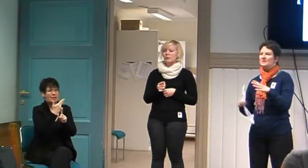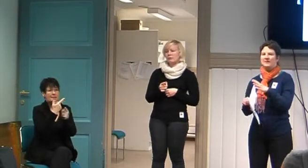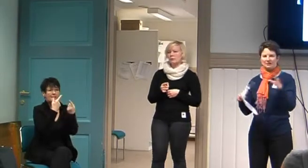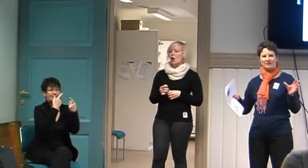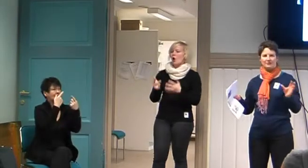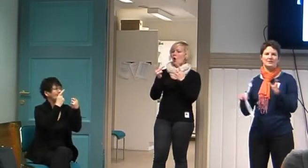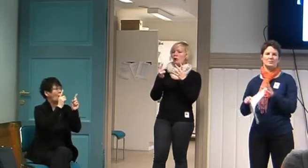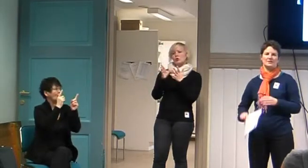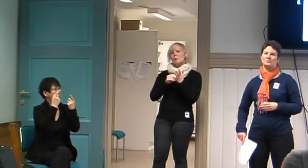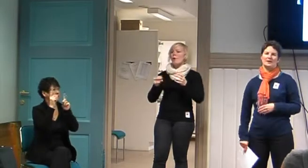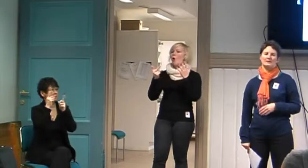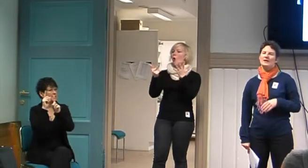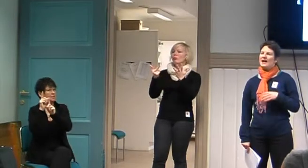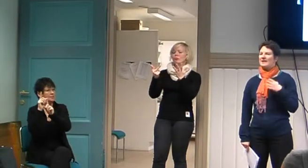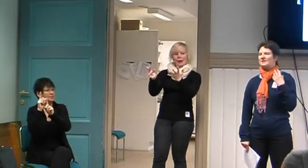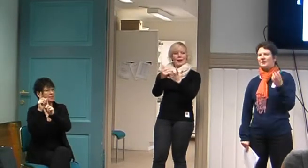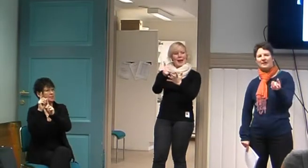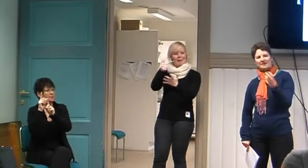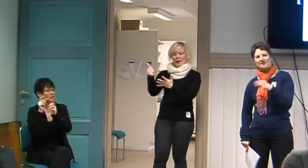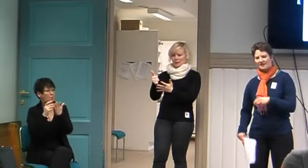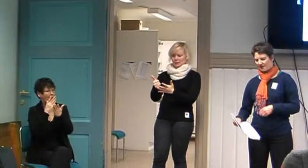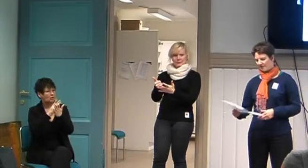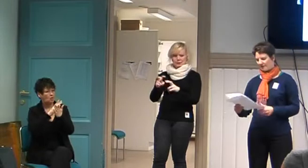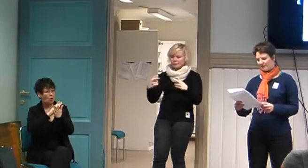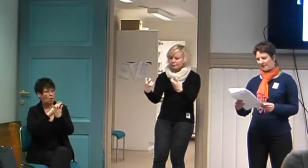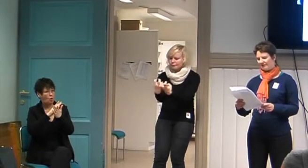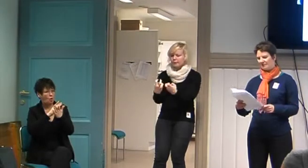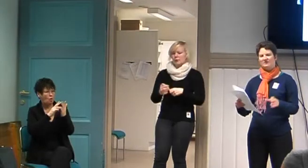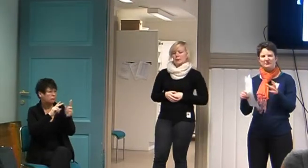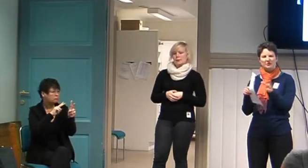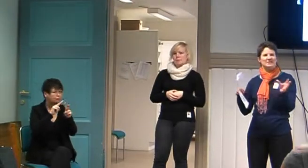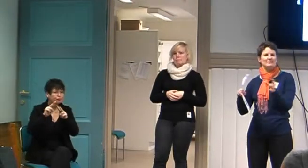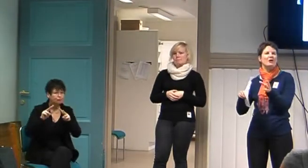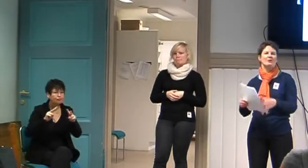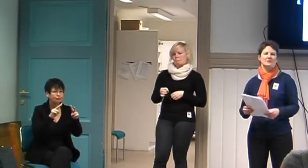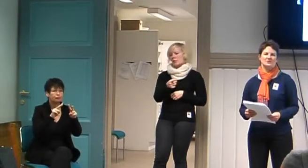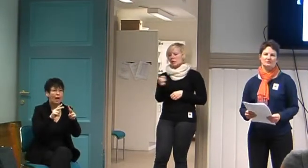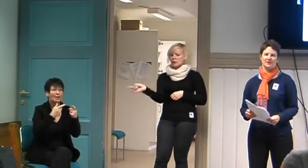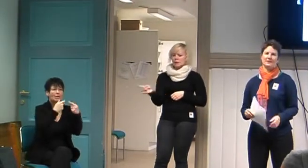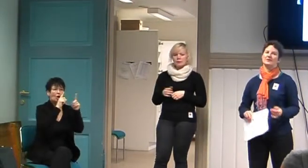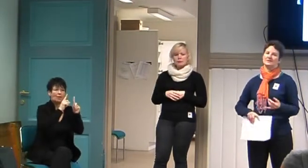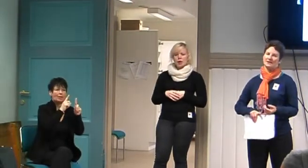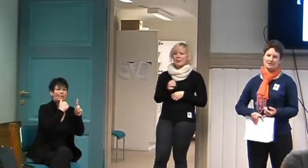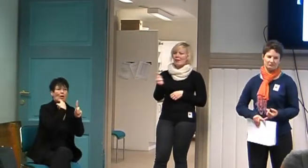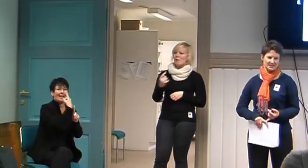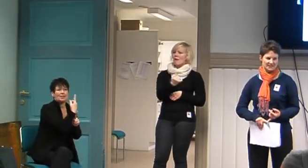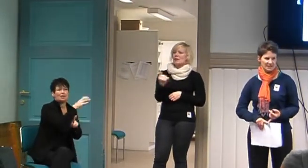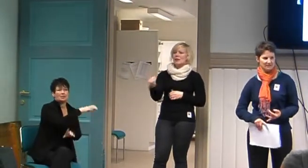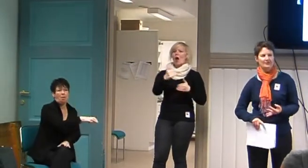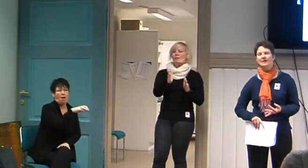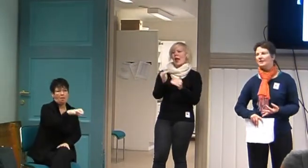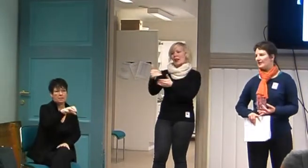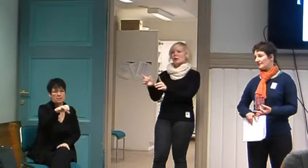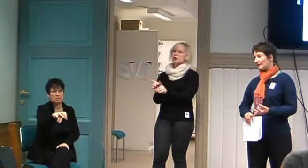with him to make sure everything works well. And the directors cover the different departments, really, things like